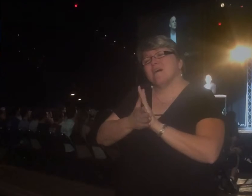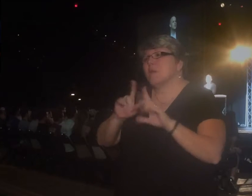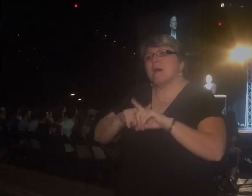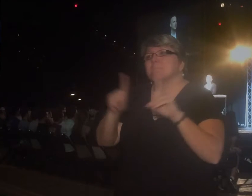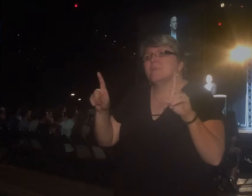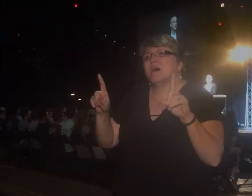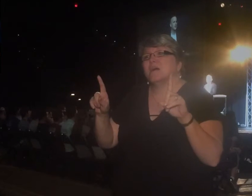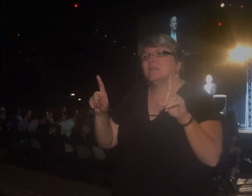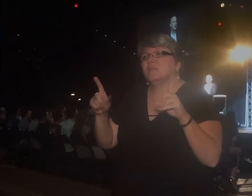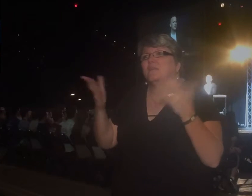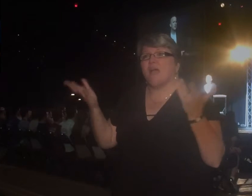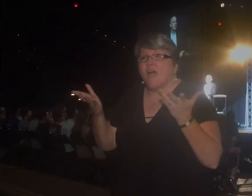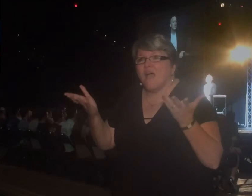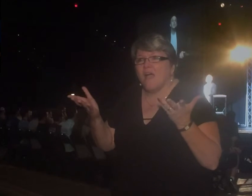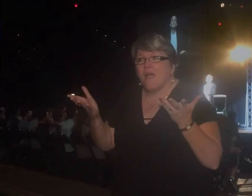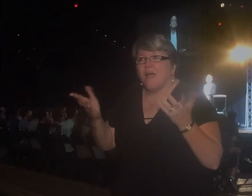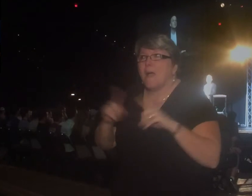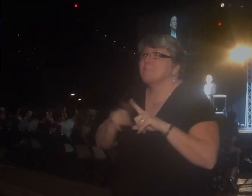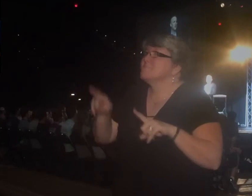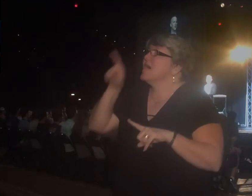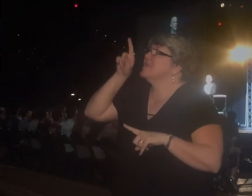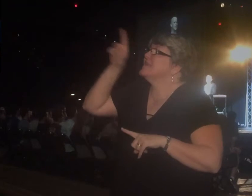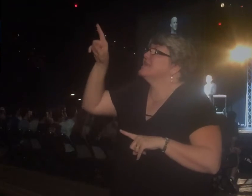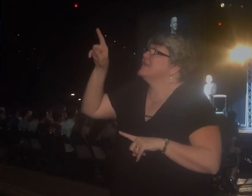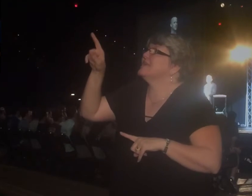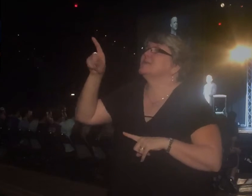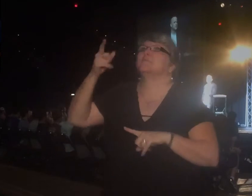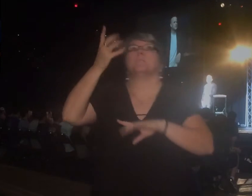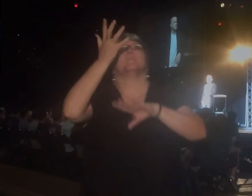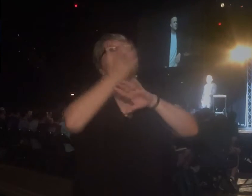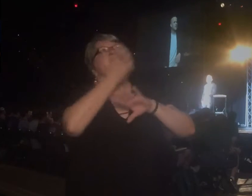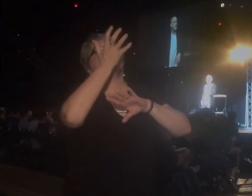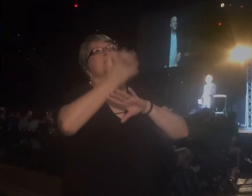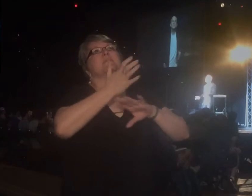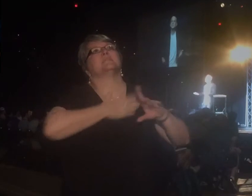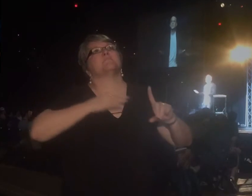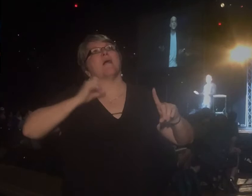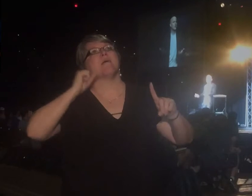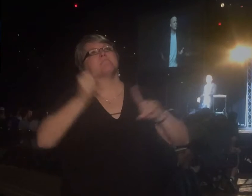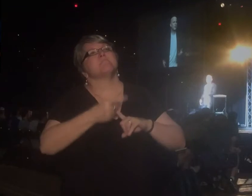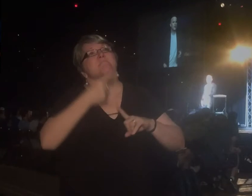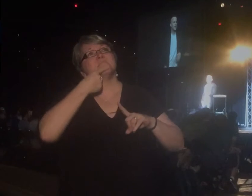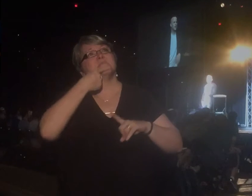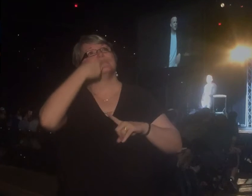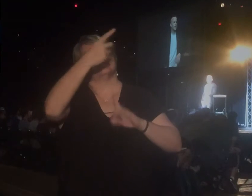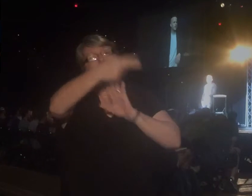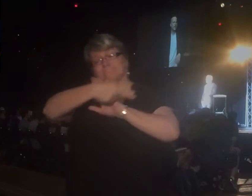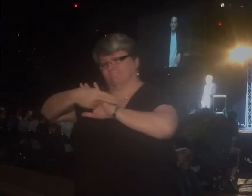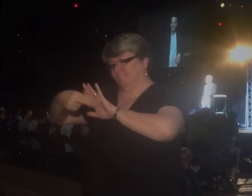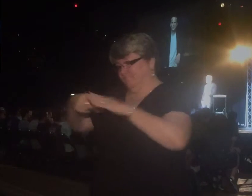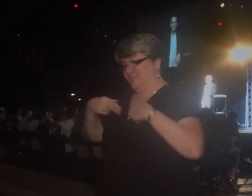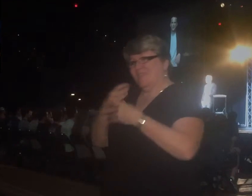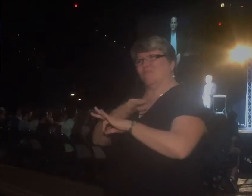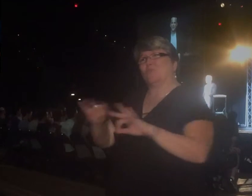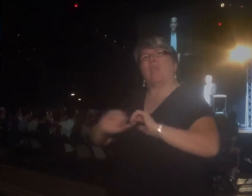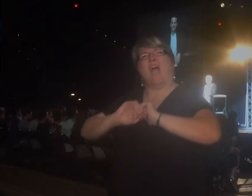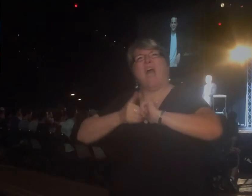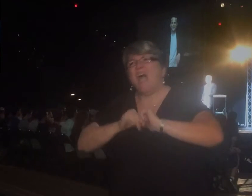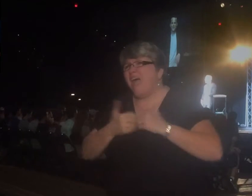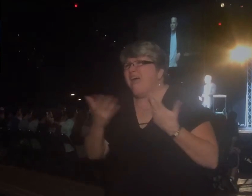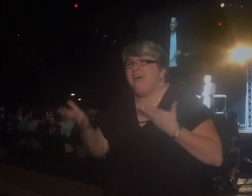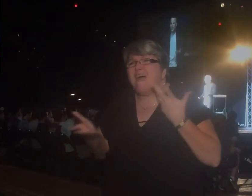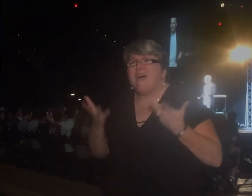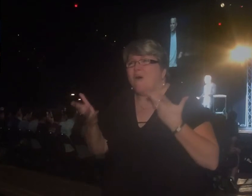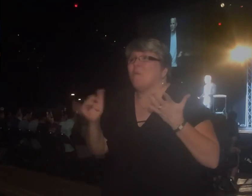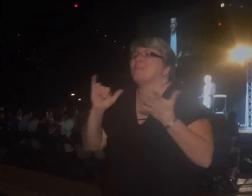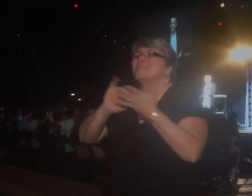become. But what's the turn? But he pleads my cause. He says that I'm free.